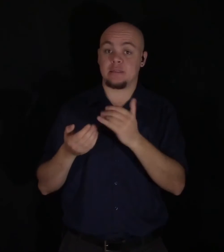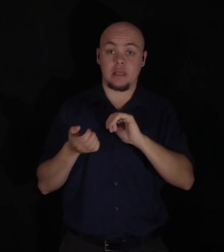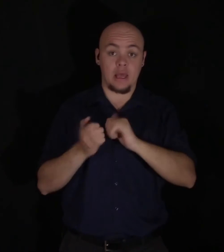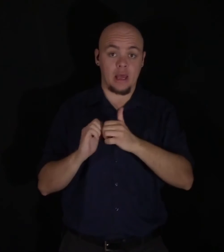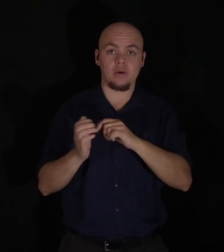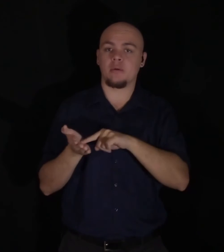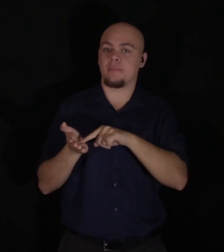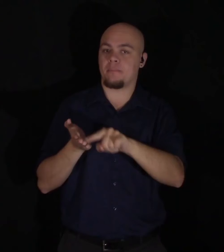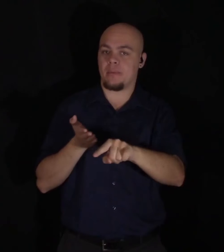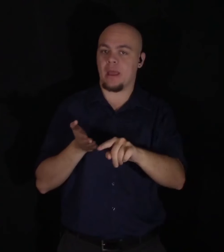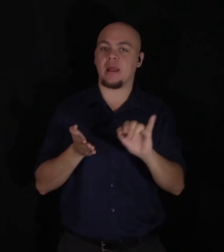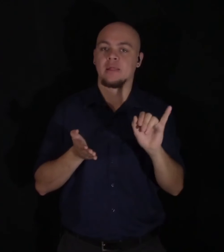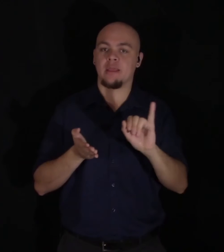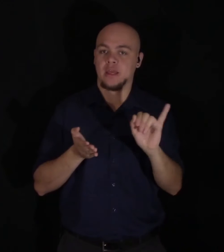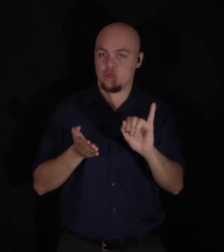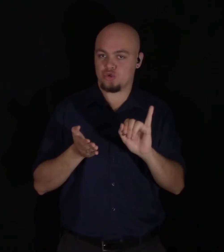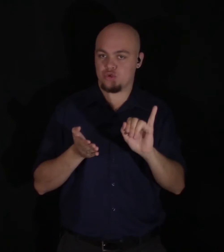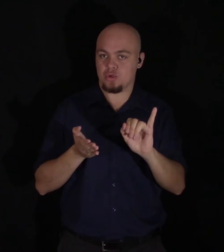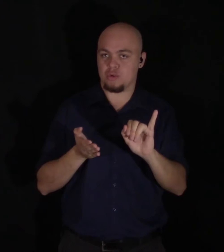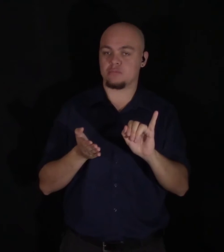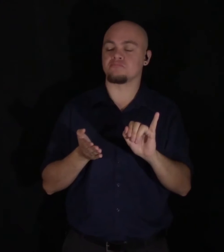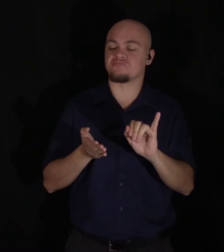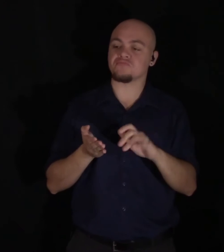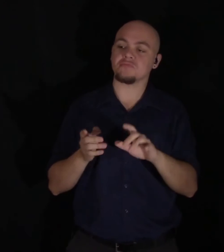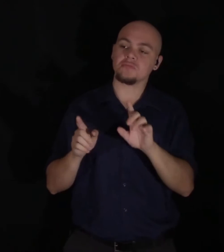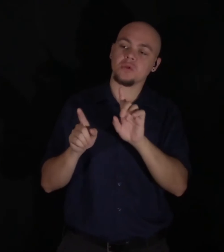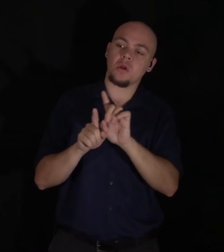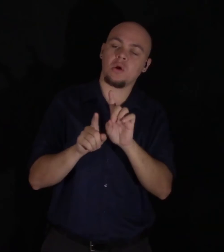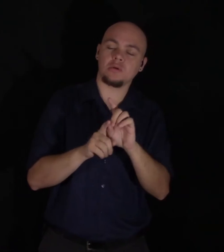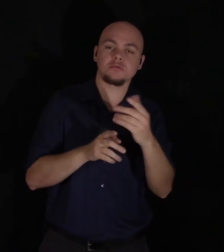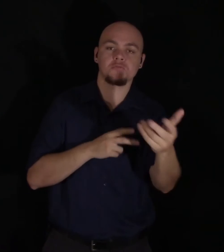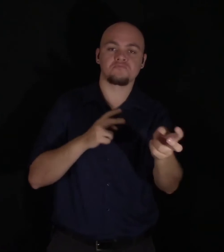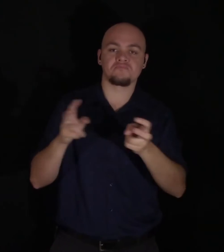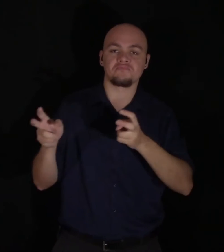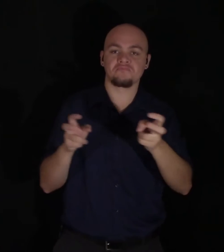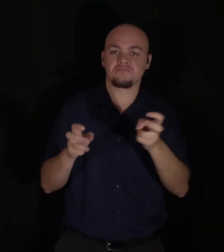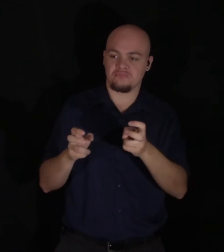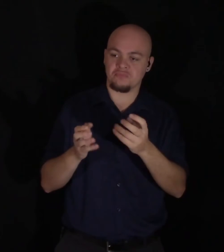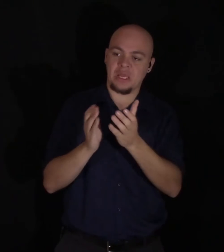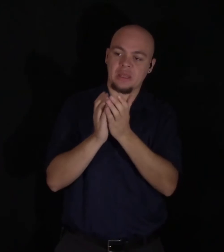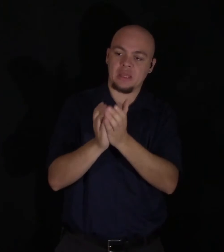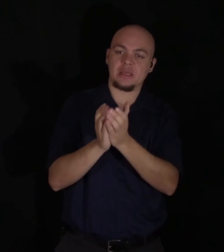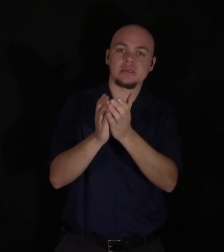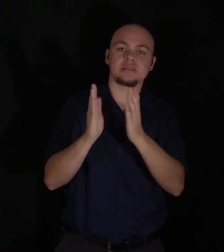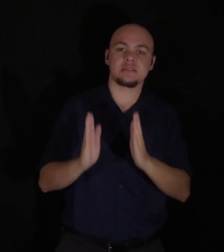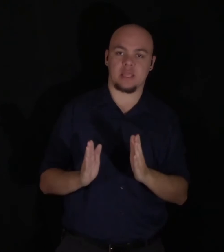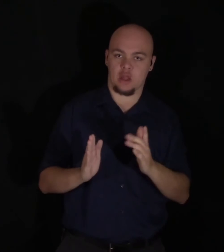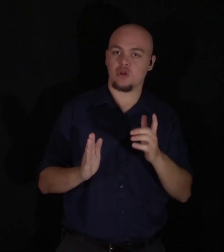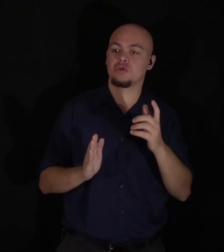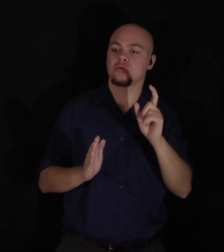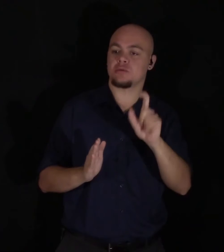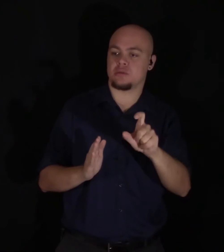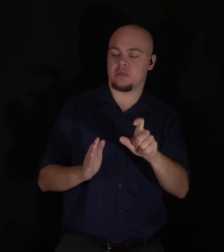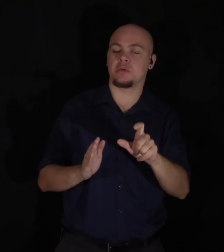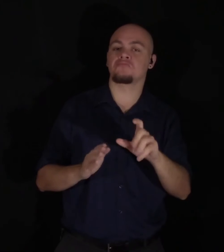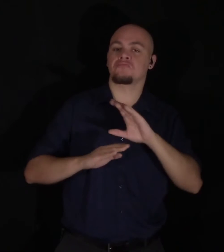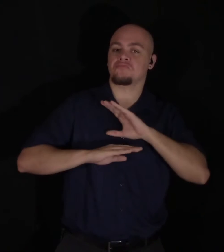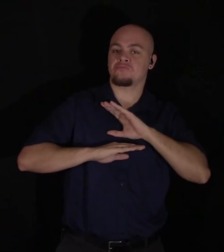insurance for the owner, and to engage as many sailors as I think necessary among those who are accustomed to the whale